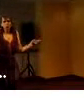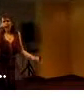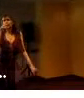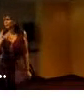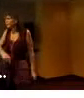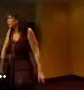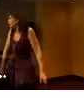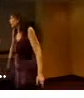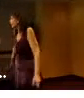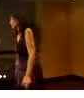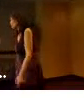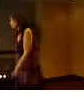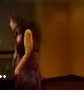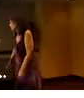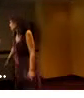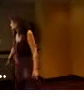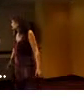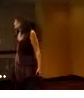to open the box.